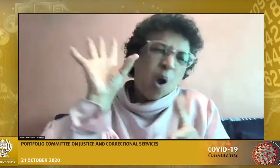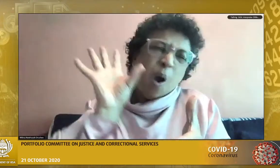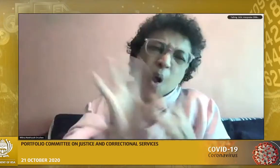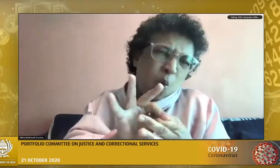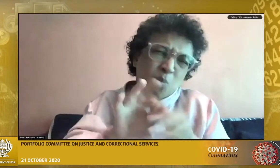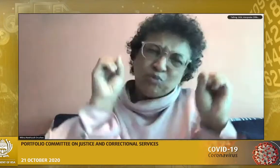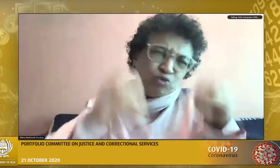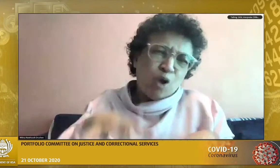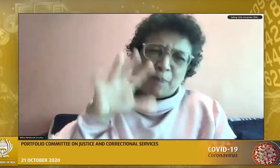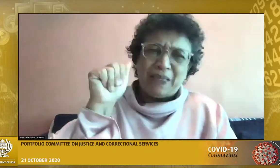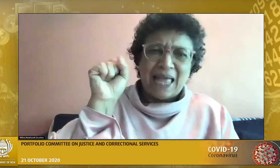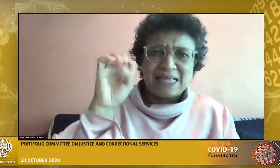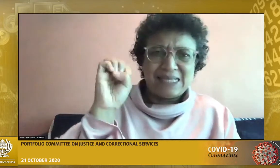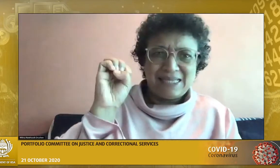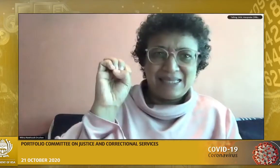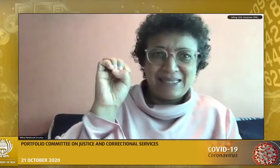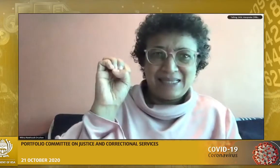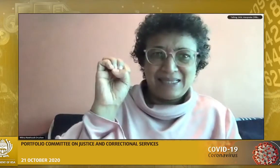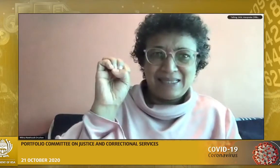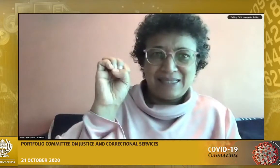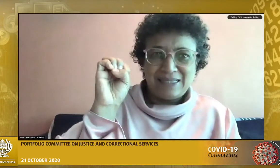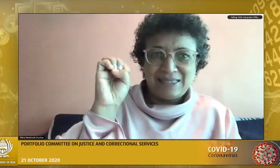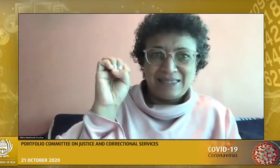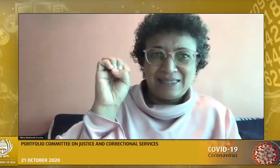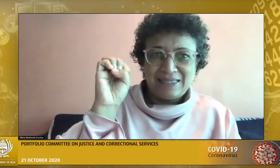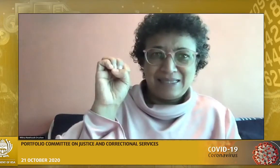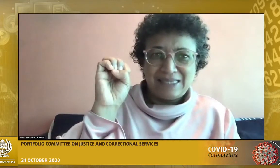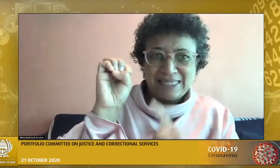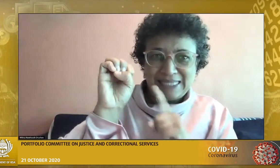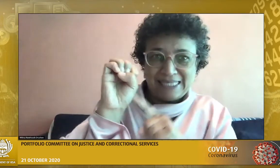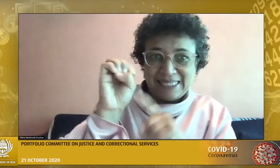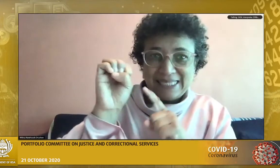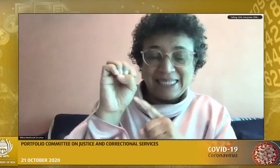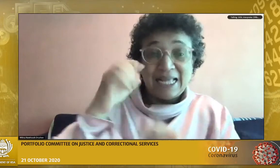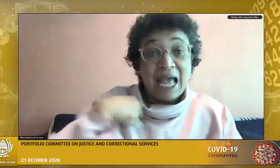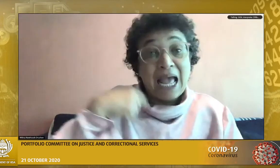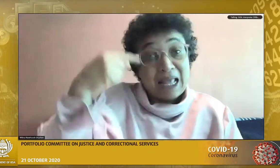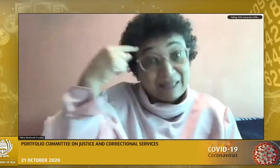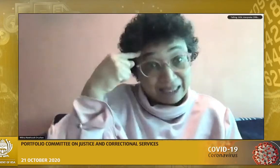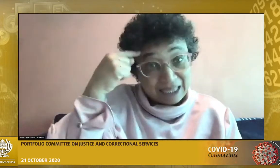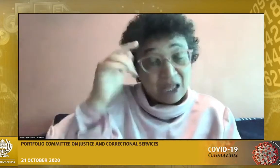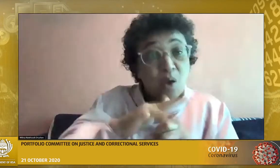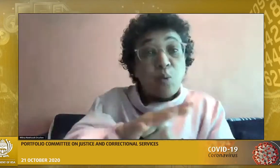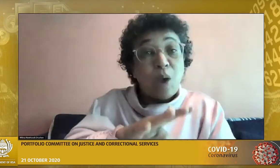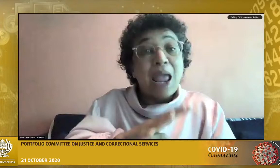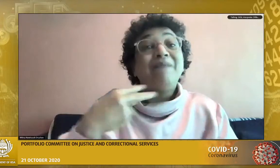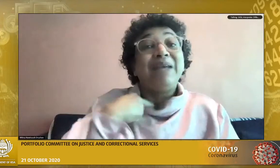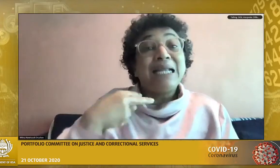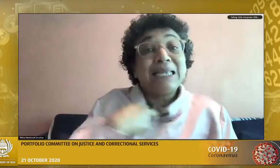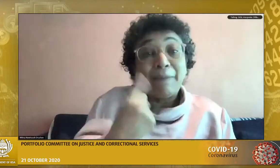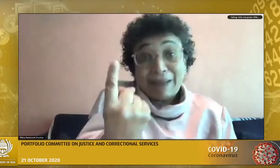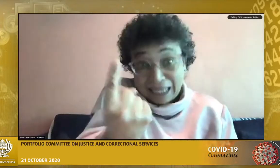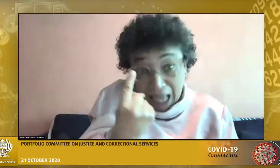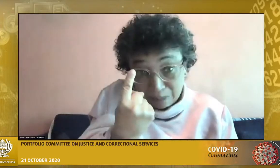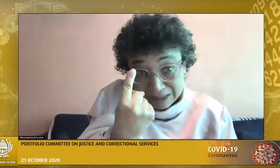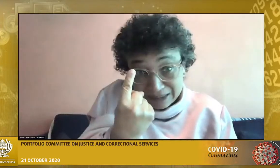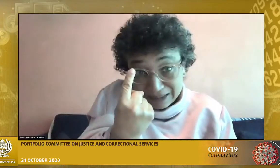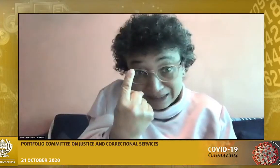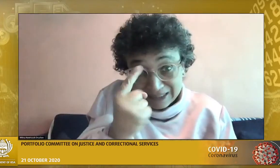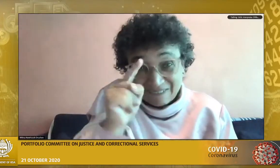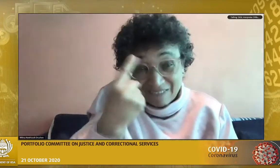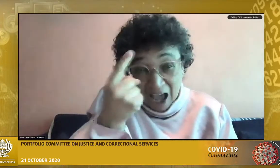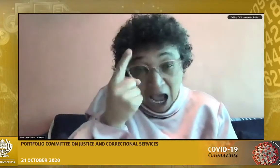But, you know, in these kind of situations where a TCC is not attached, a police officer can give, you know, make that